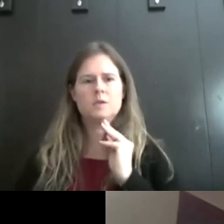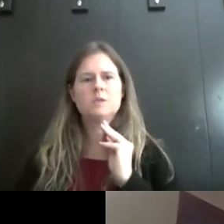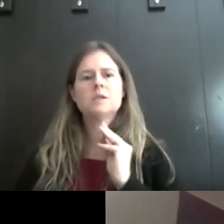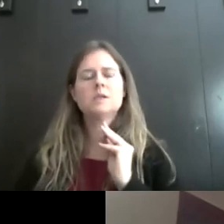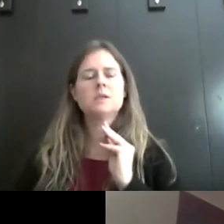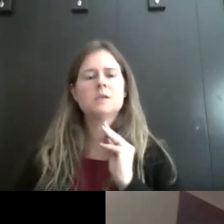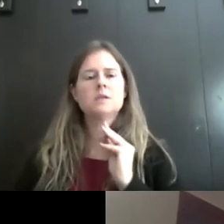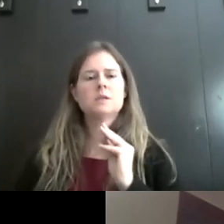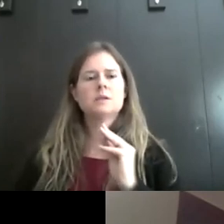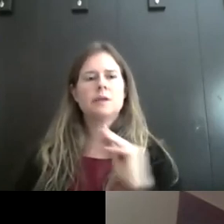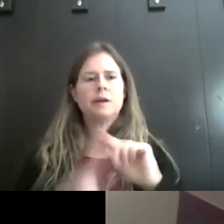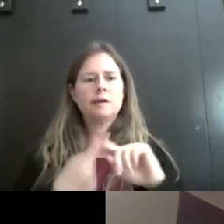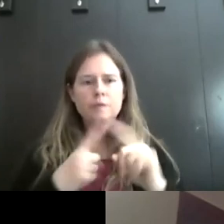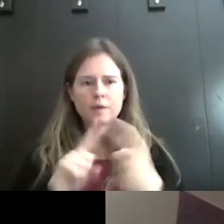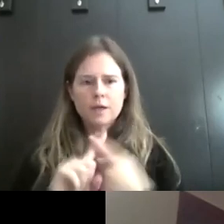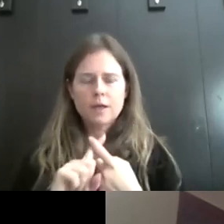I have friendships,